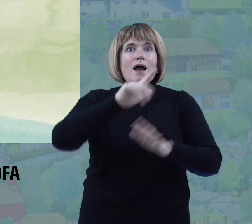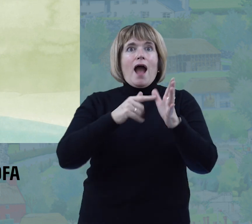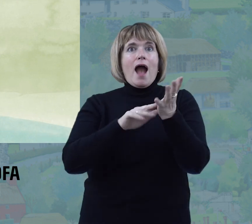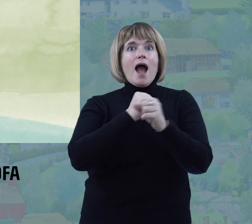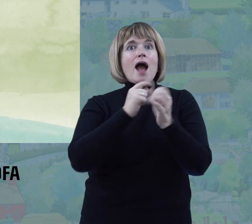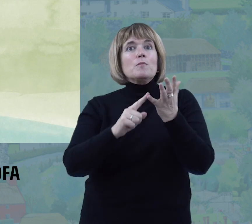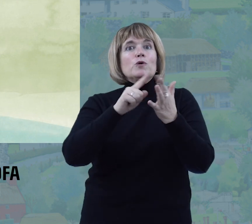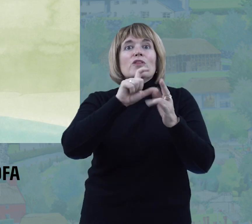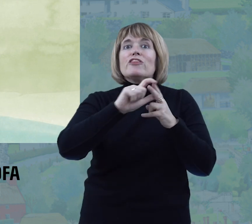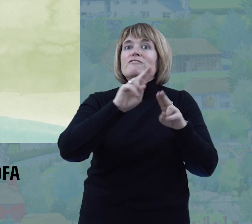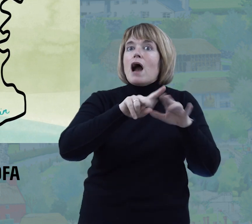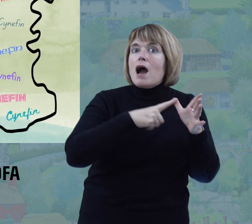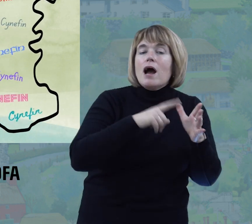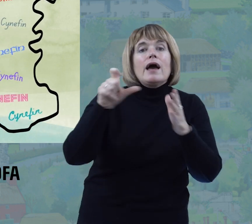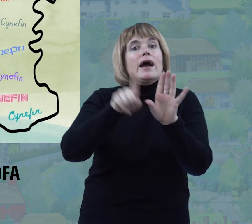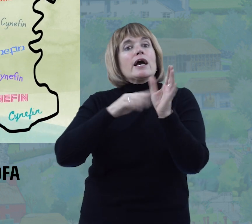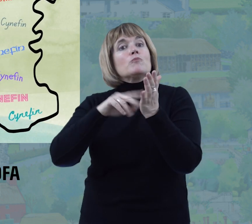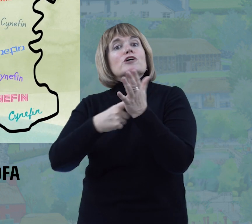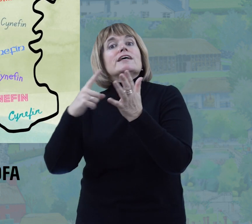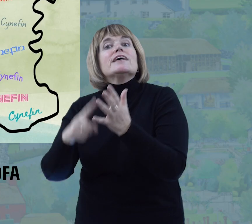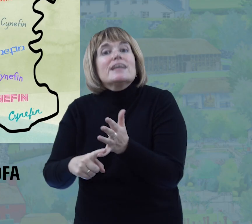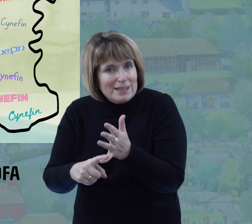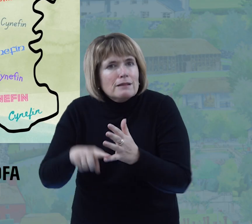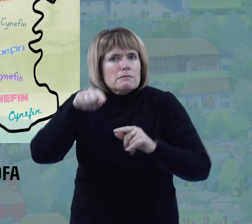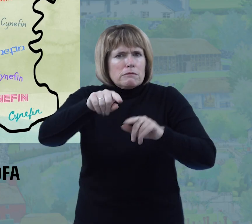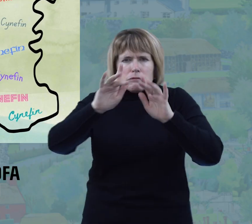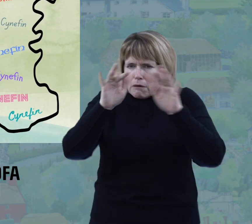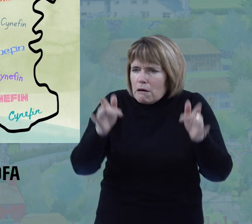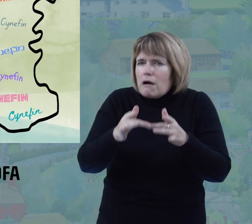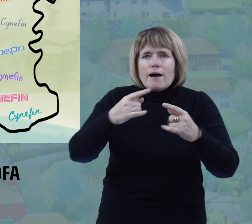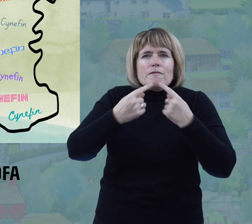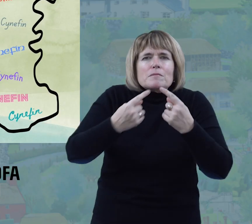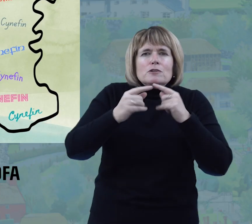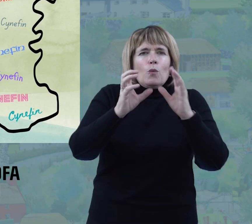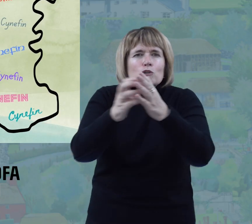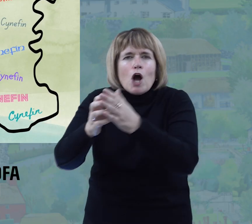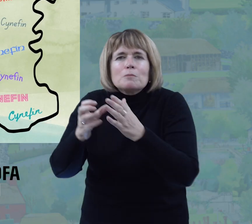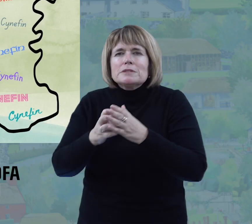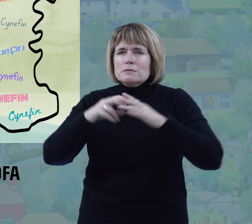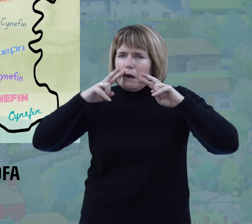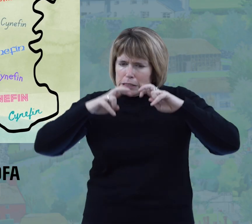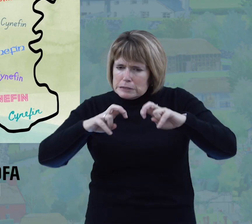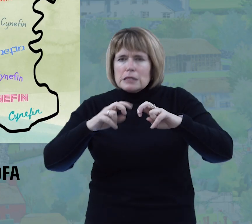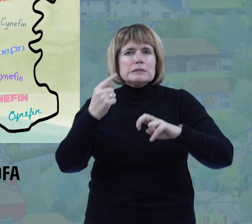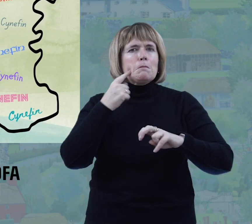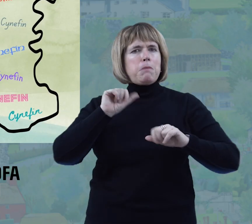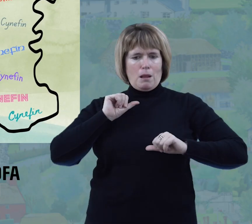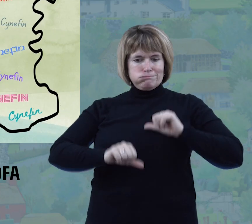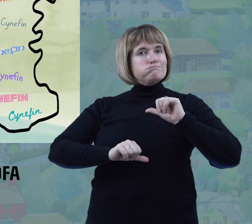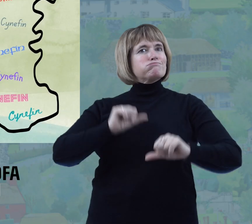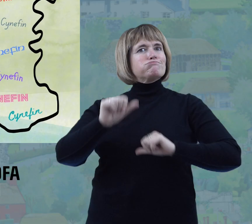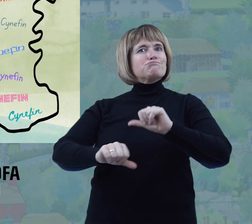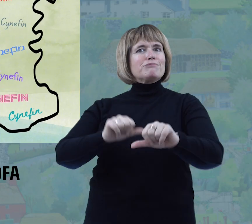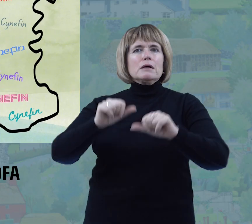have workshops that investigate how history has shaped our Cynefin. If you have been to those workshops or not, this video is going to go through some